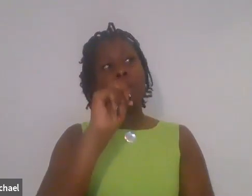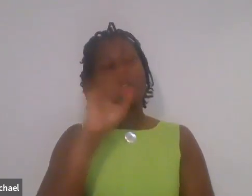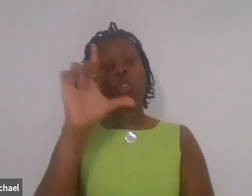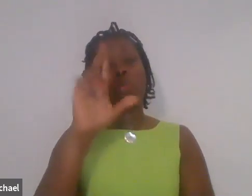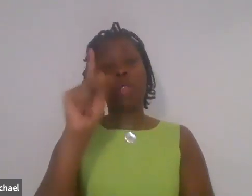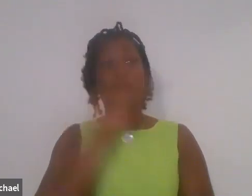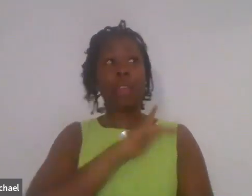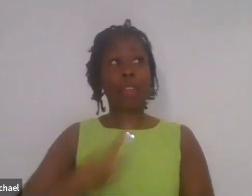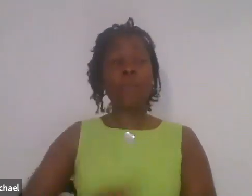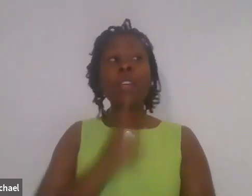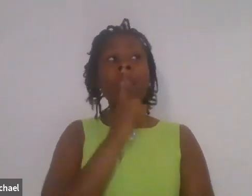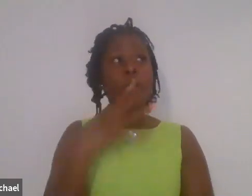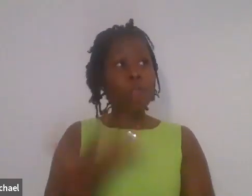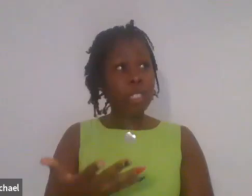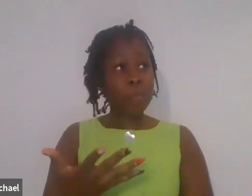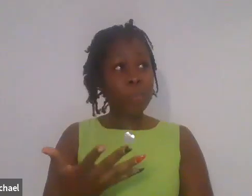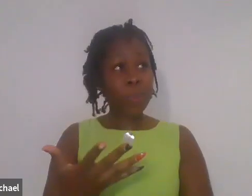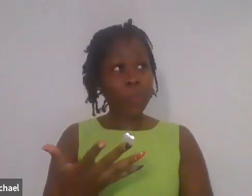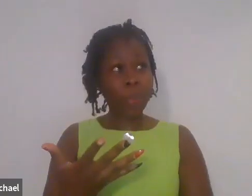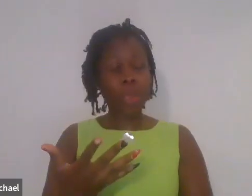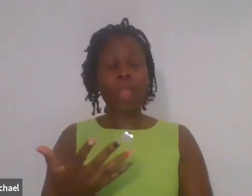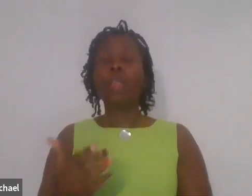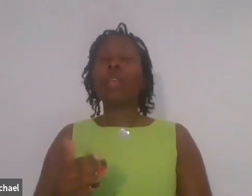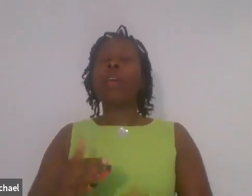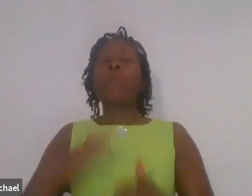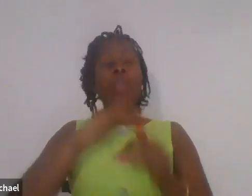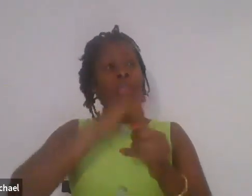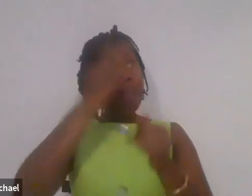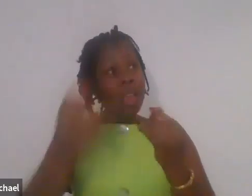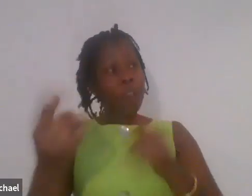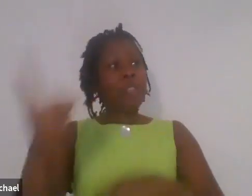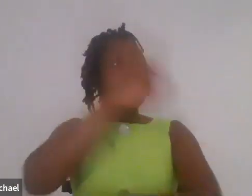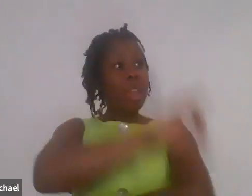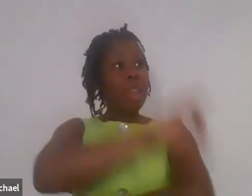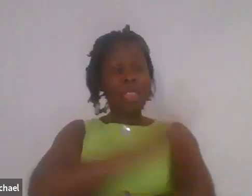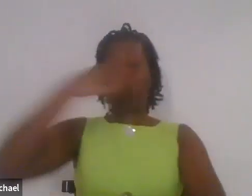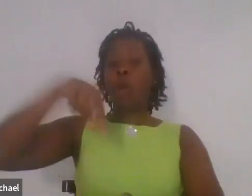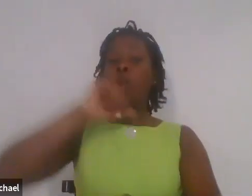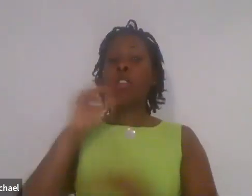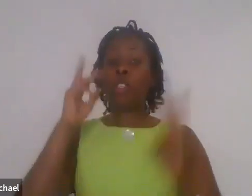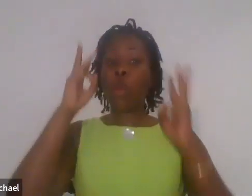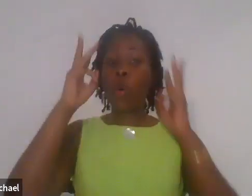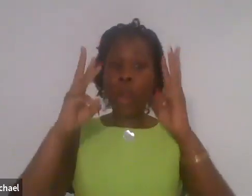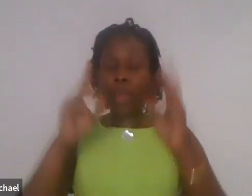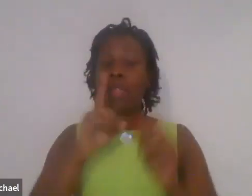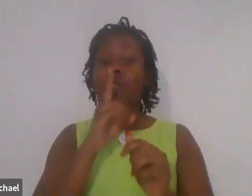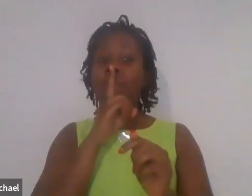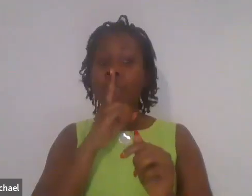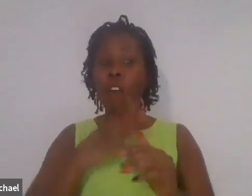Martin Luther King that states that at the end of the day, we will not worry